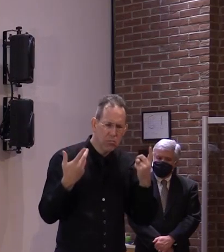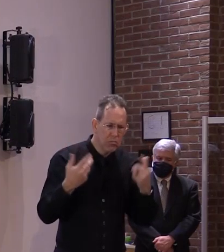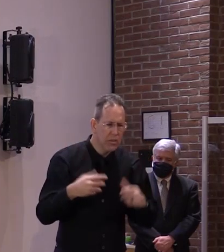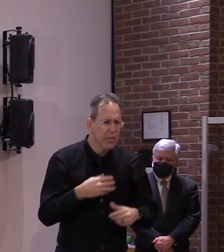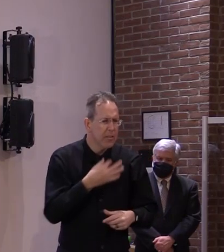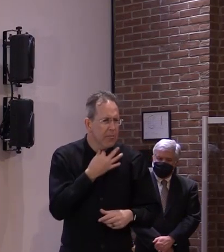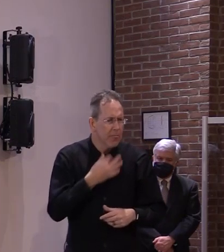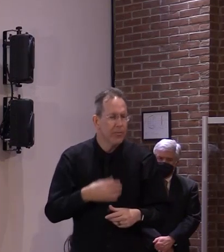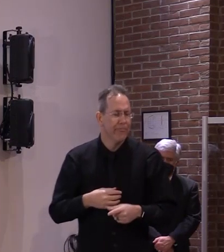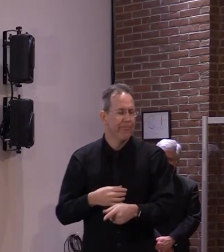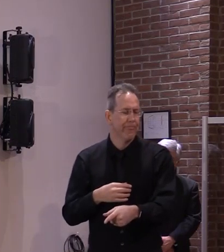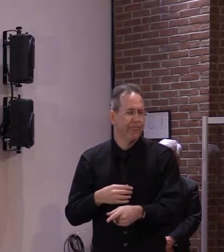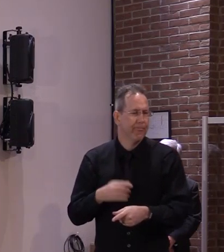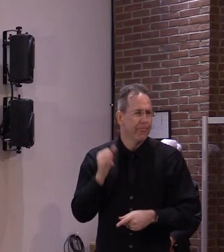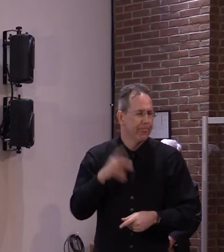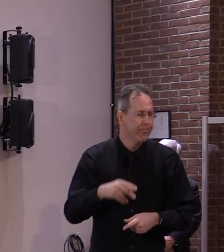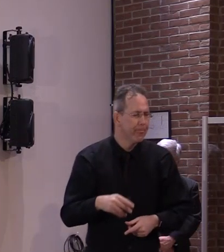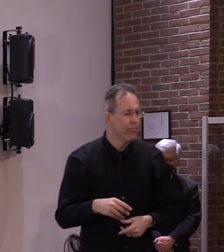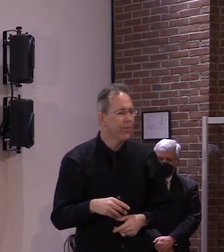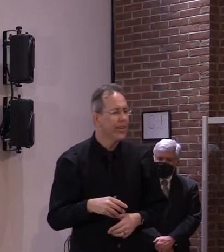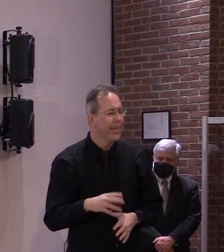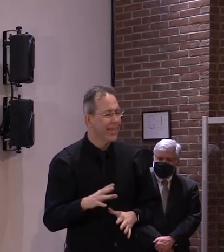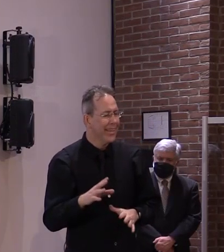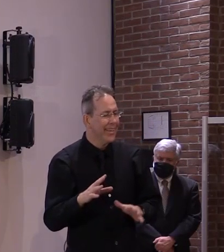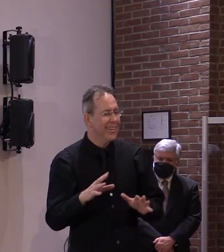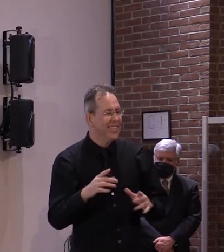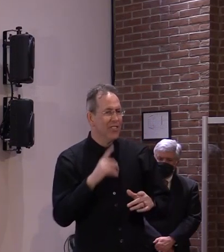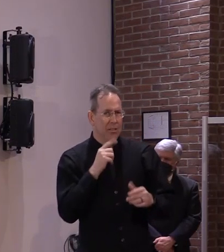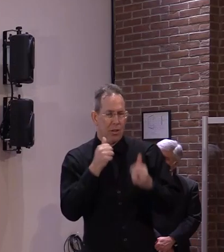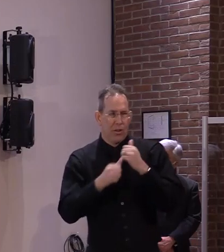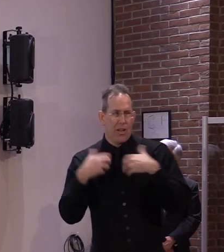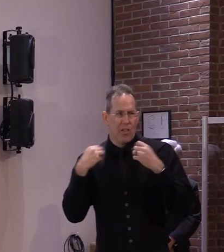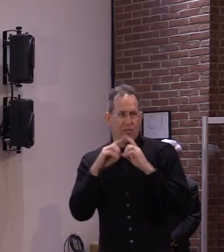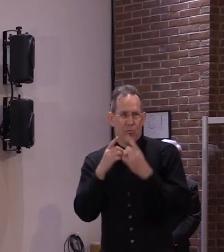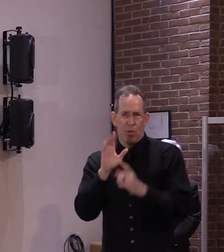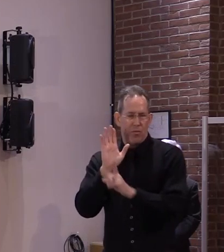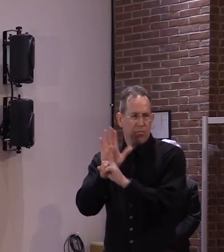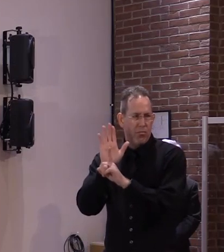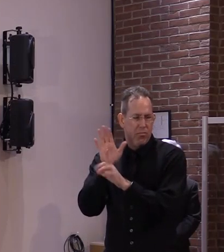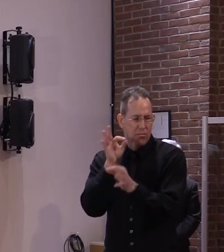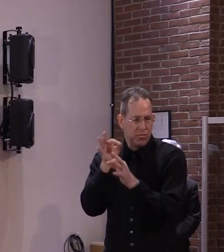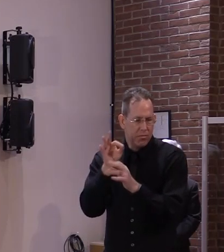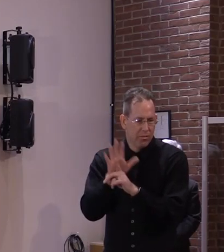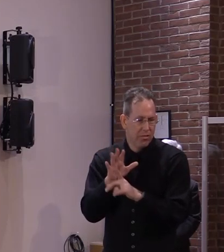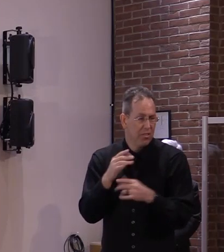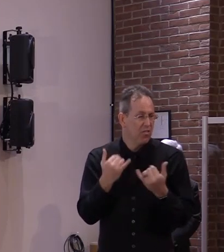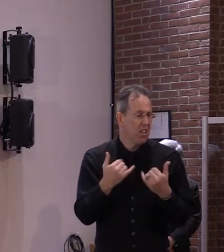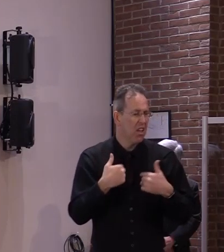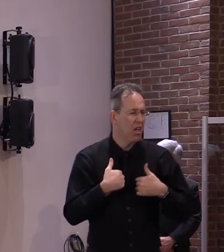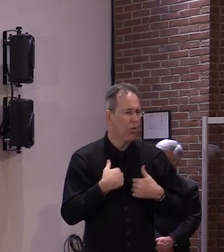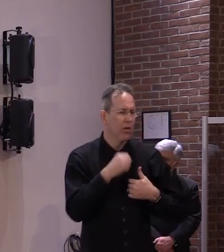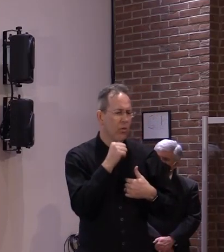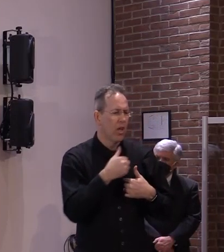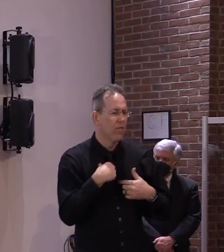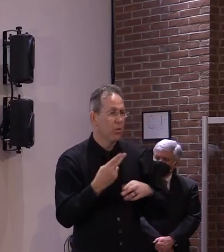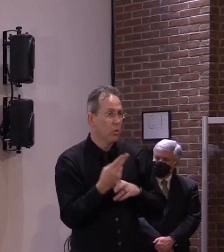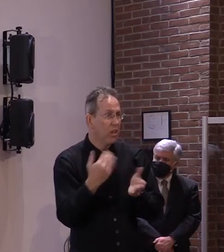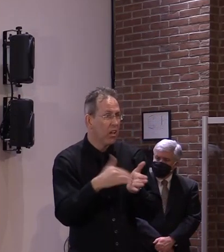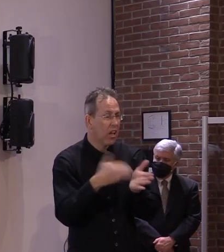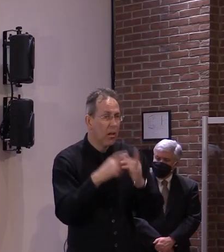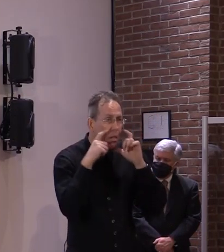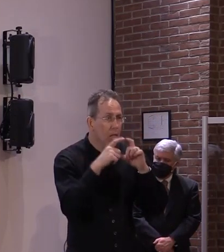cross-check, but I do not believe we are currently in conservation measures for that particular piece of PPE.